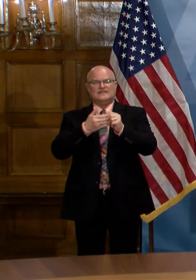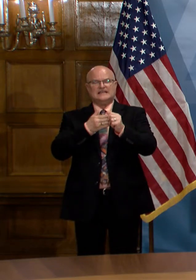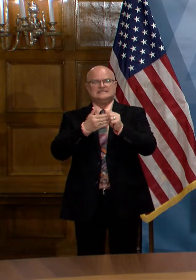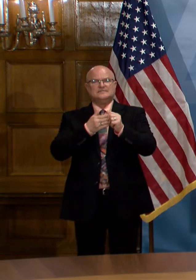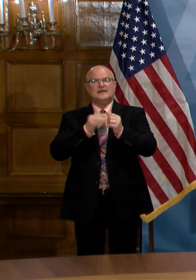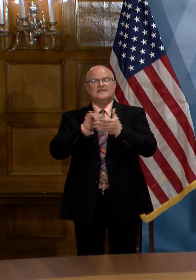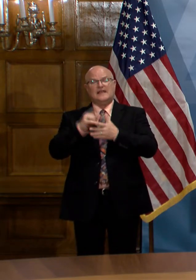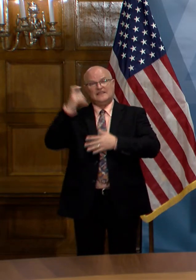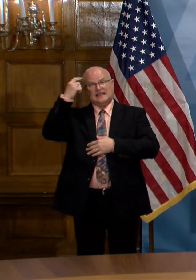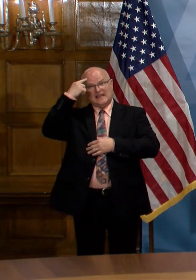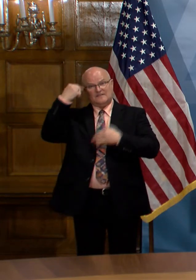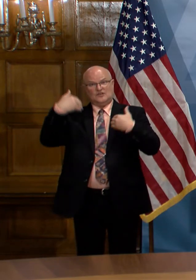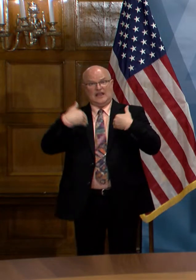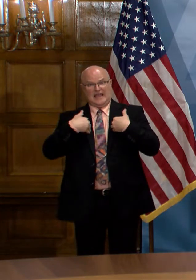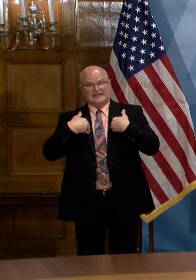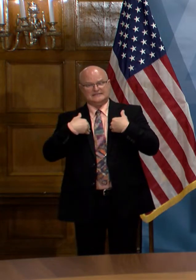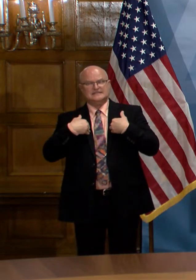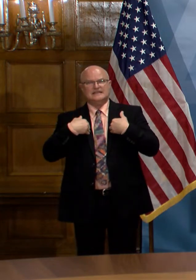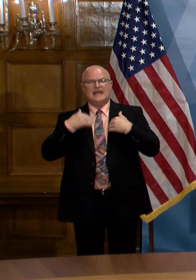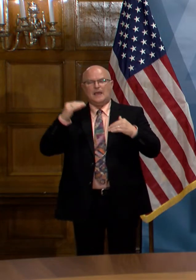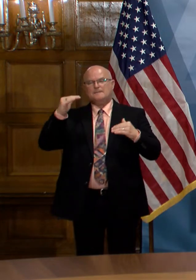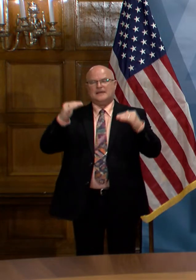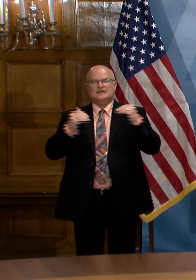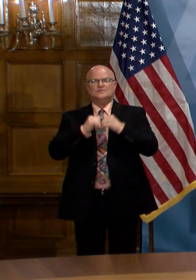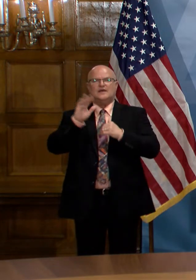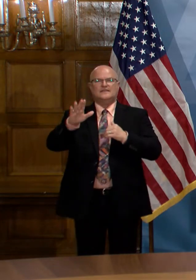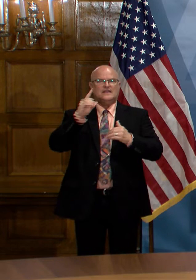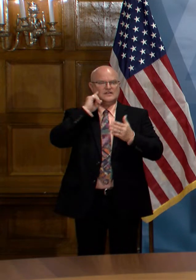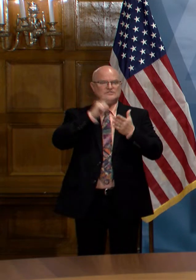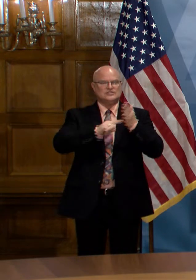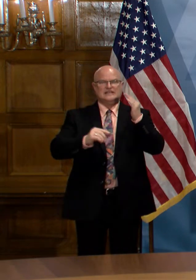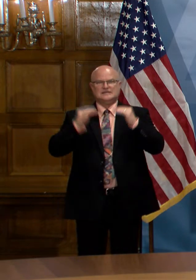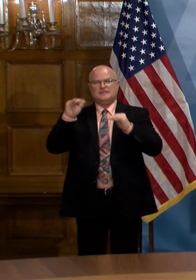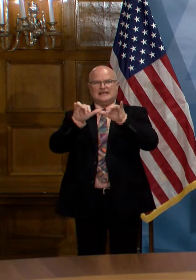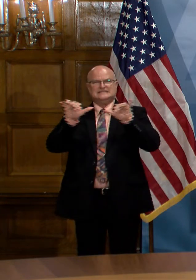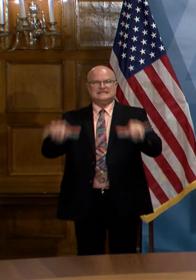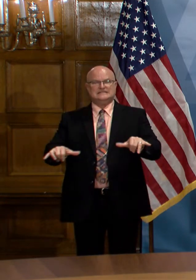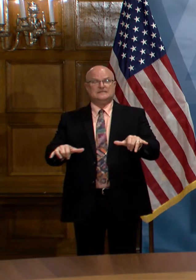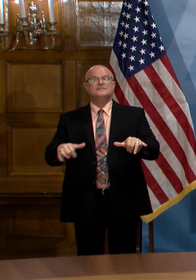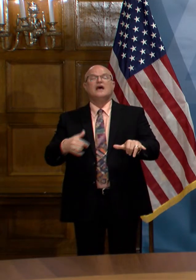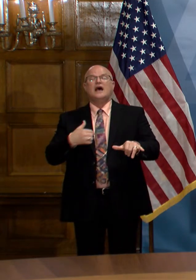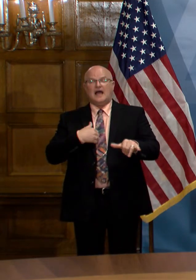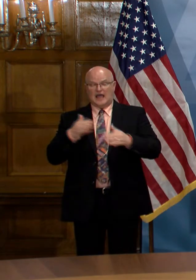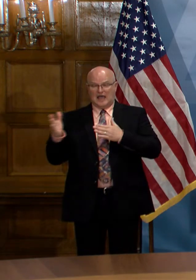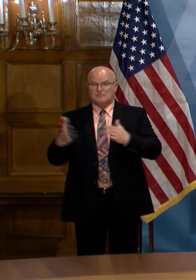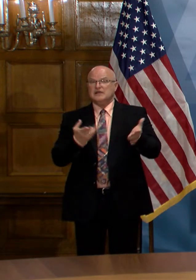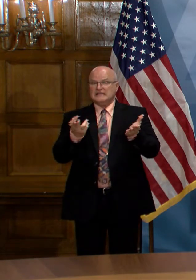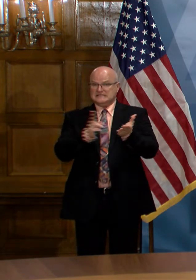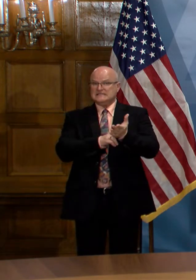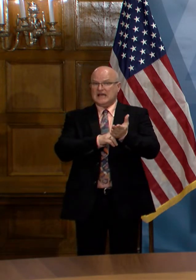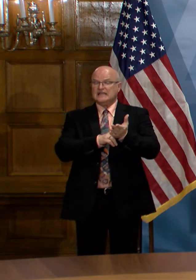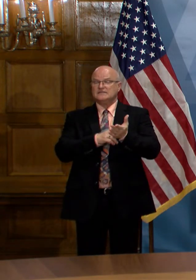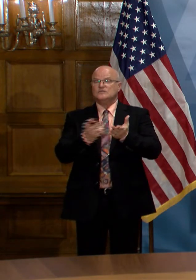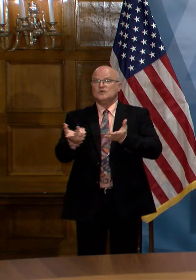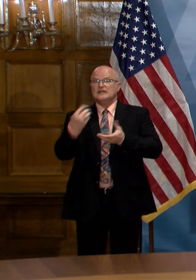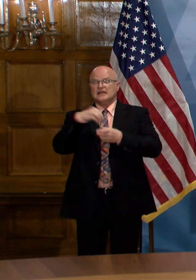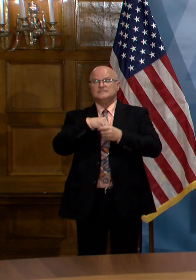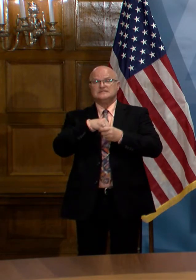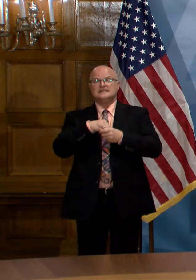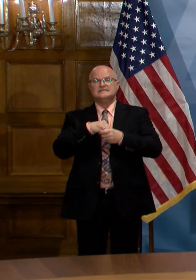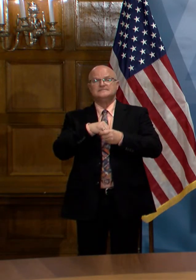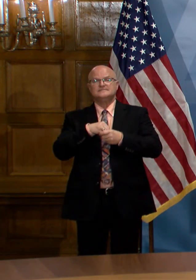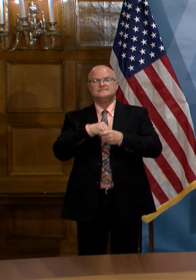flexibility that the governor has and balancing that with their checks and balance. So I do intend to sign that legislation when it comes.